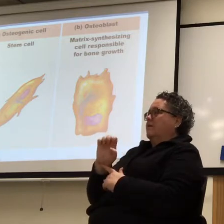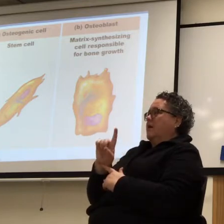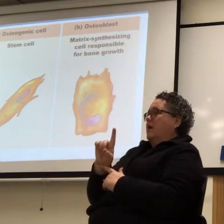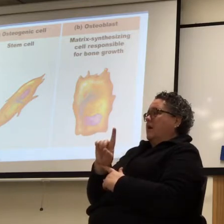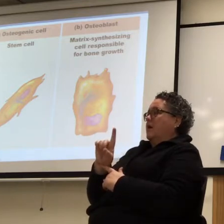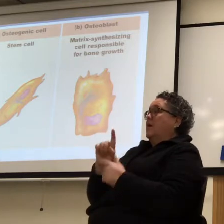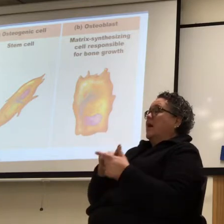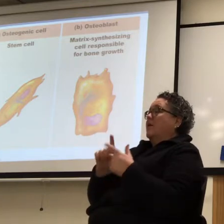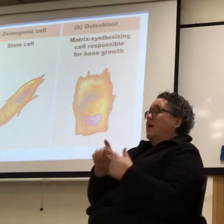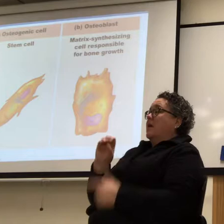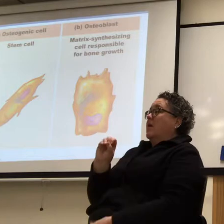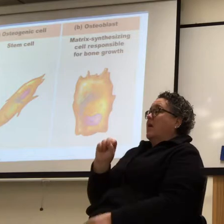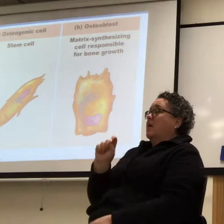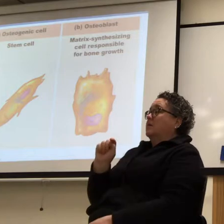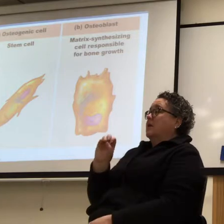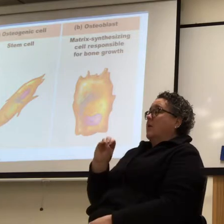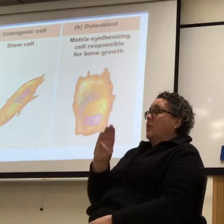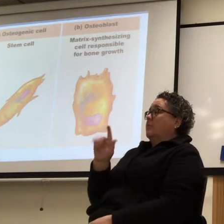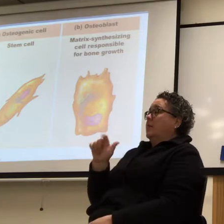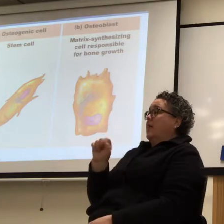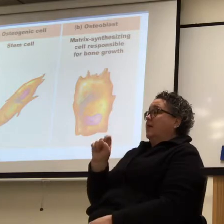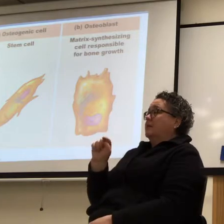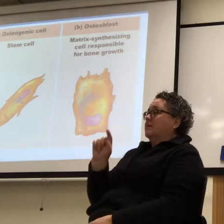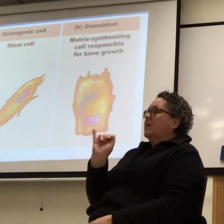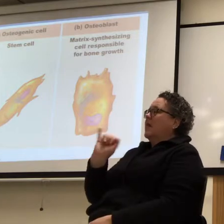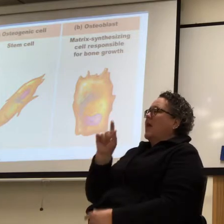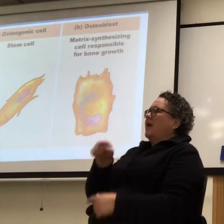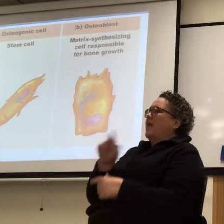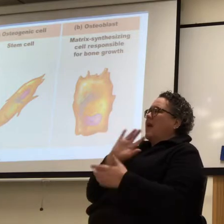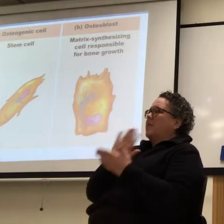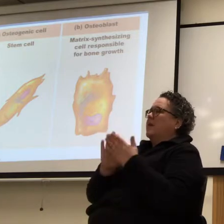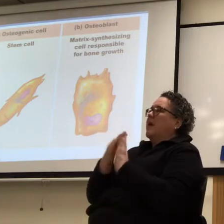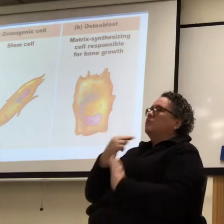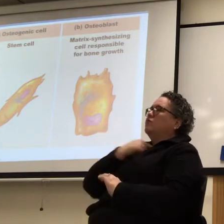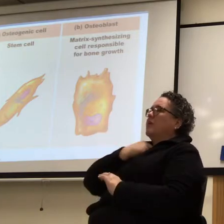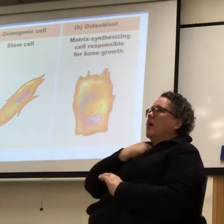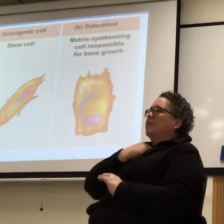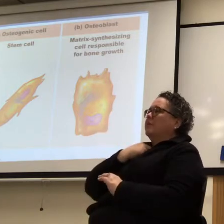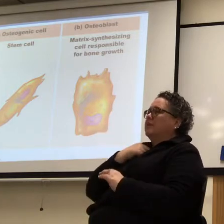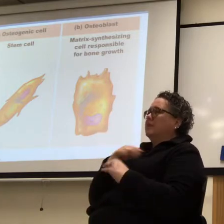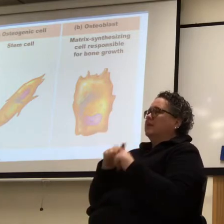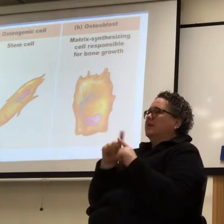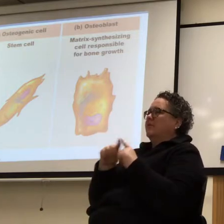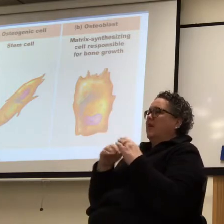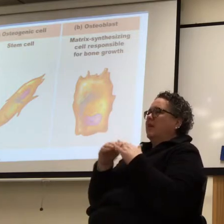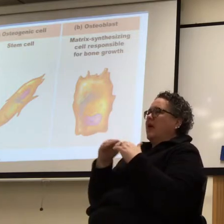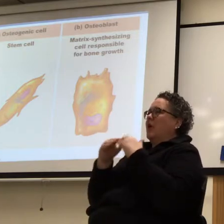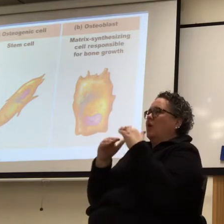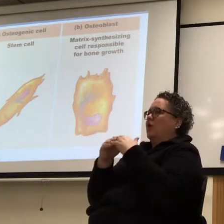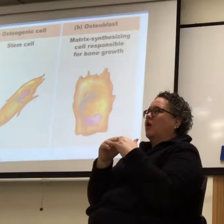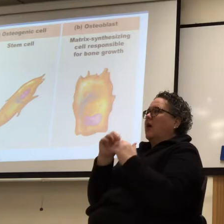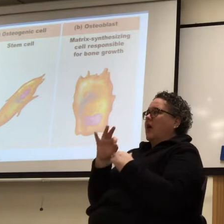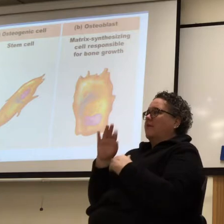And then the osteoblasts, it's like they become trapped in between a layer of bone that they've secreted.